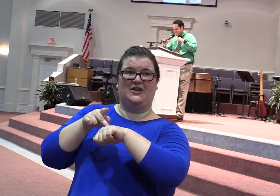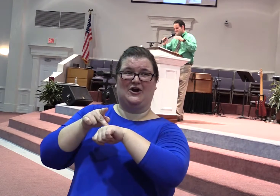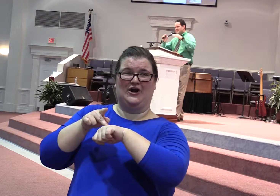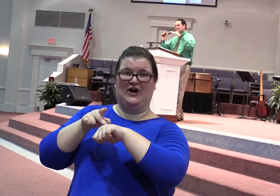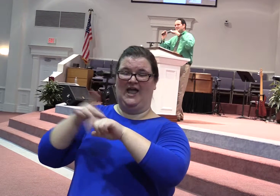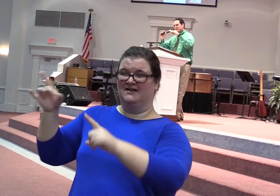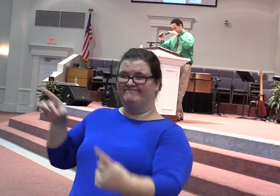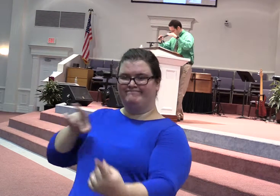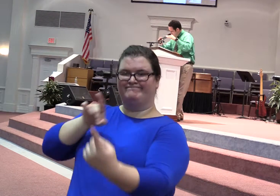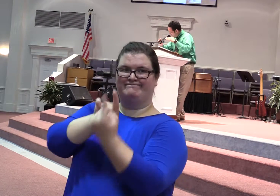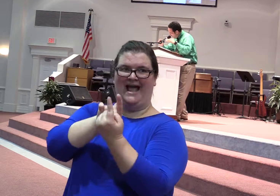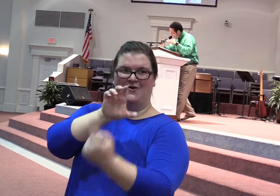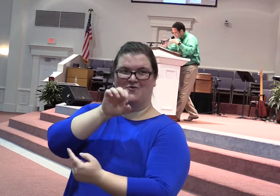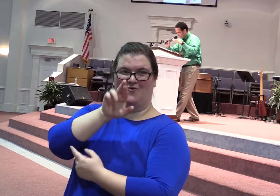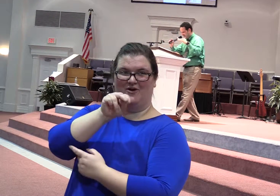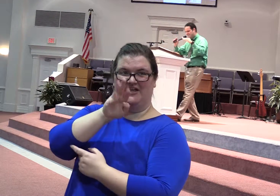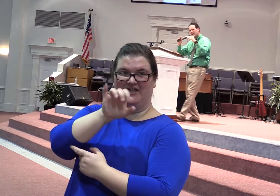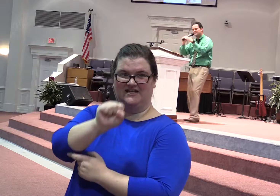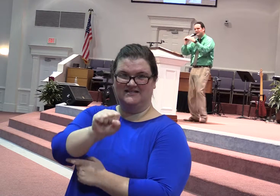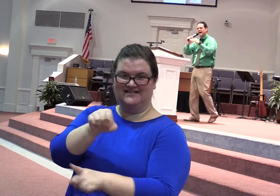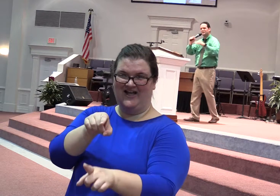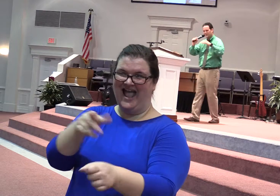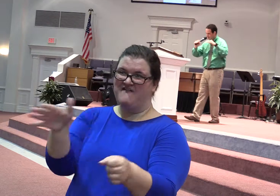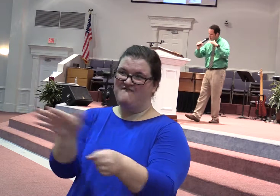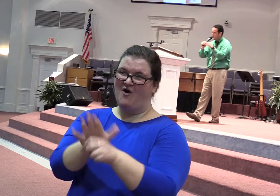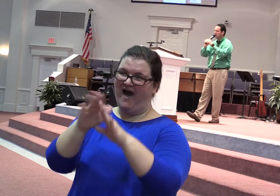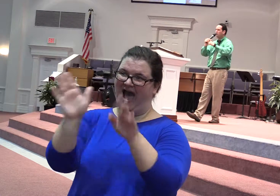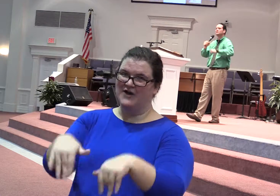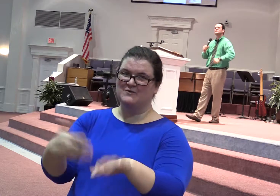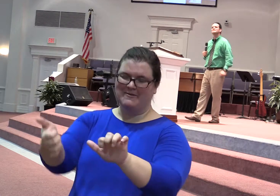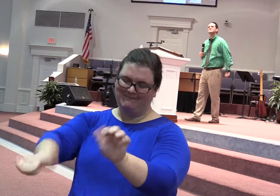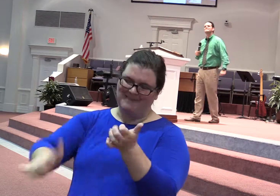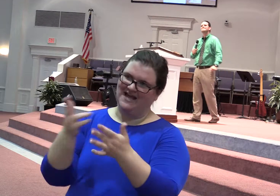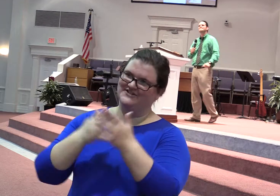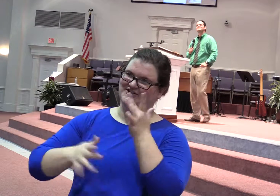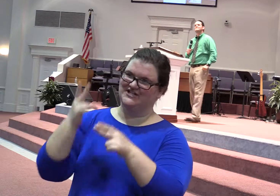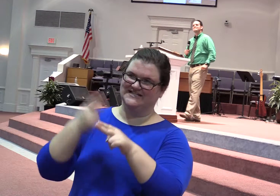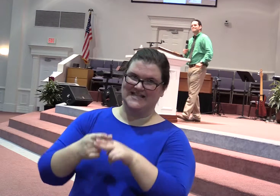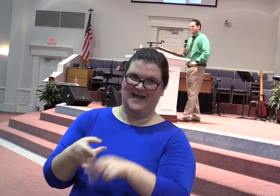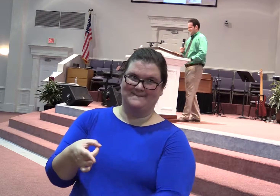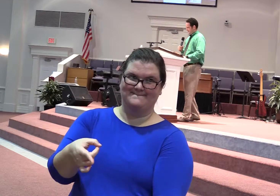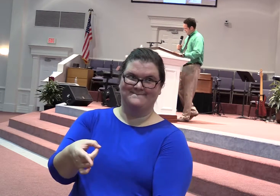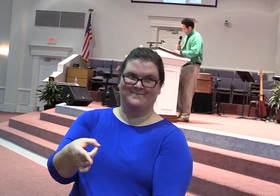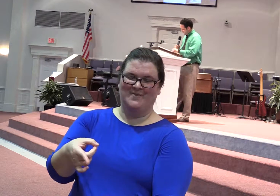on. The whole house got baptized with the Holy Ghost. Woo!